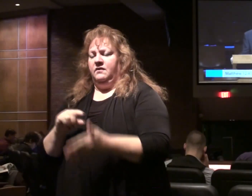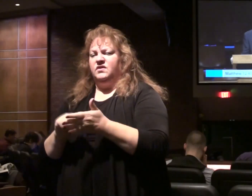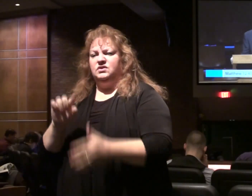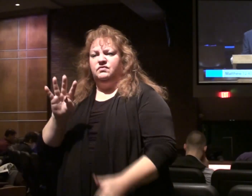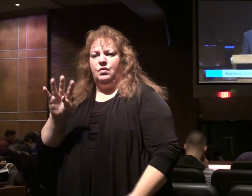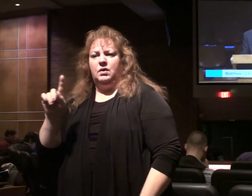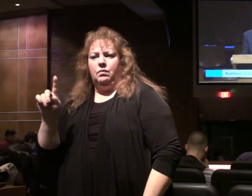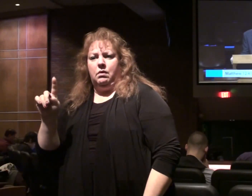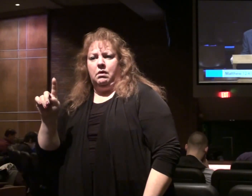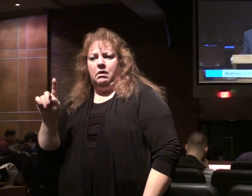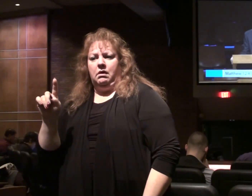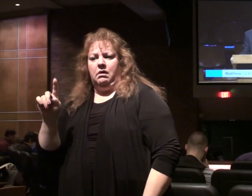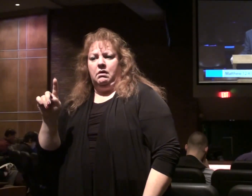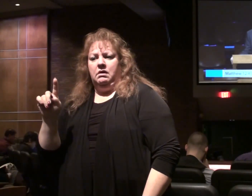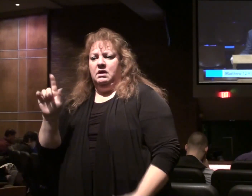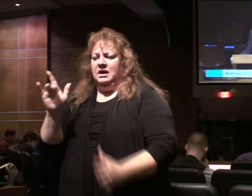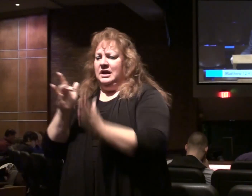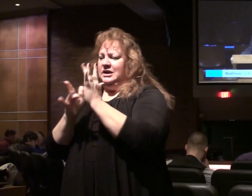He is the greatest